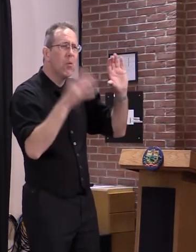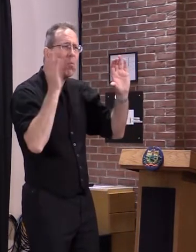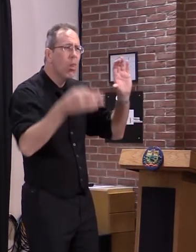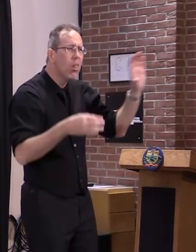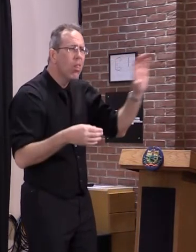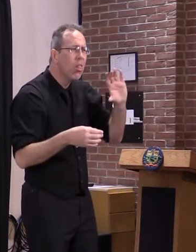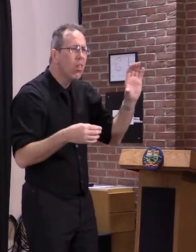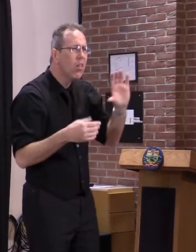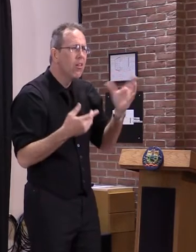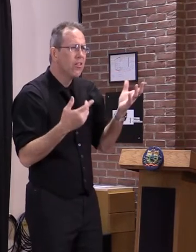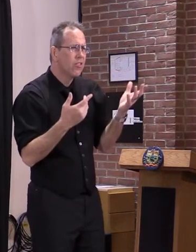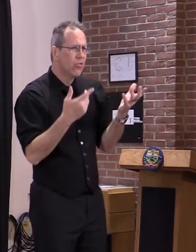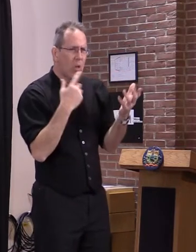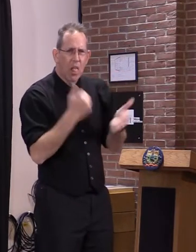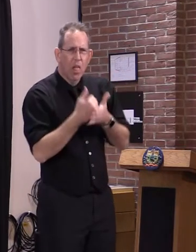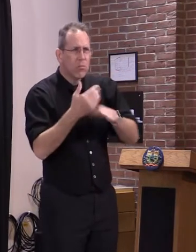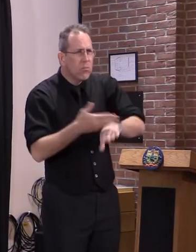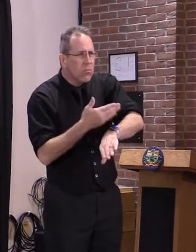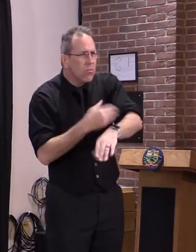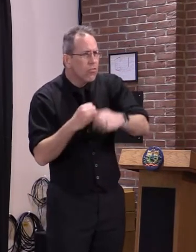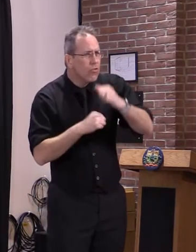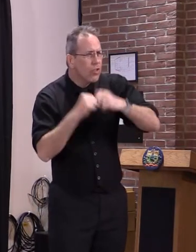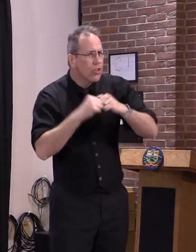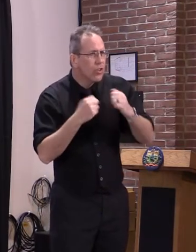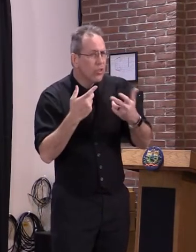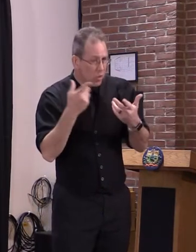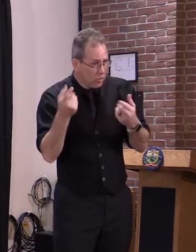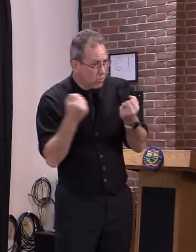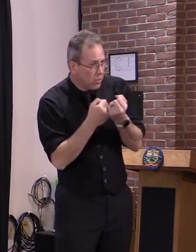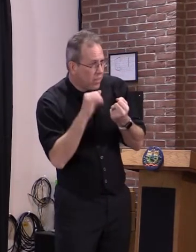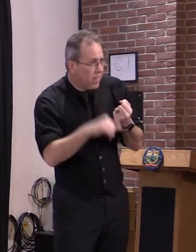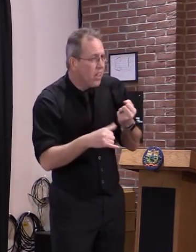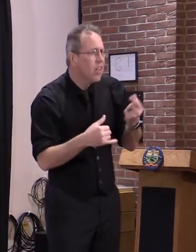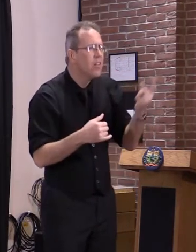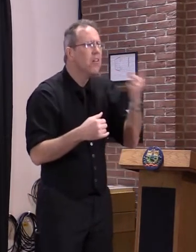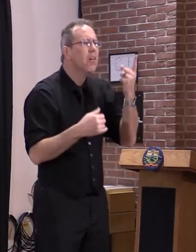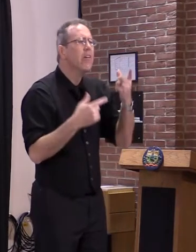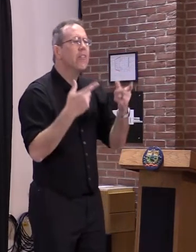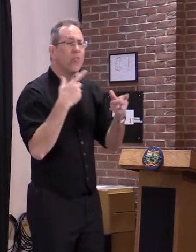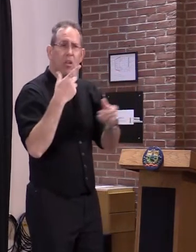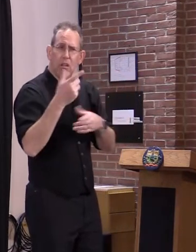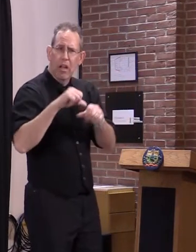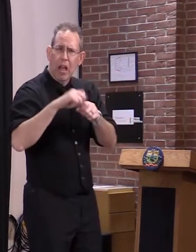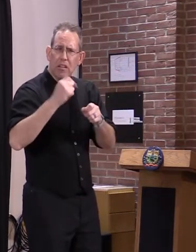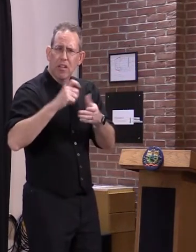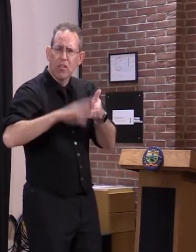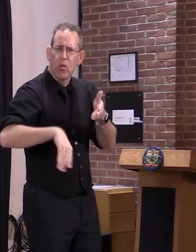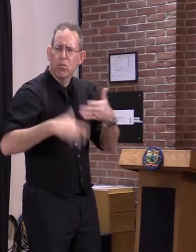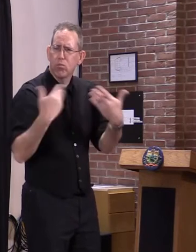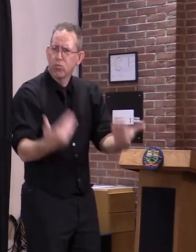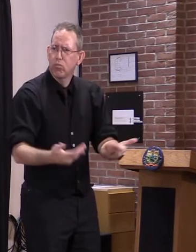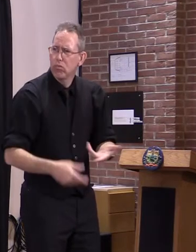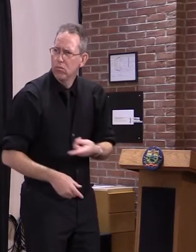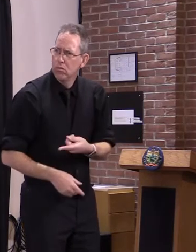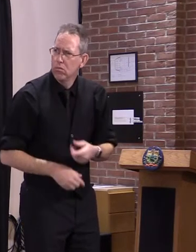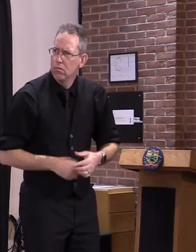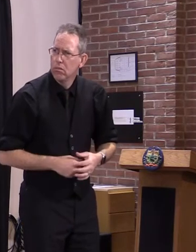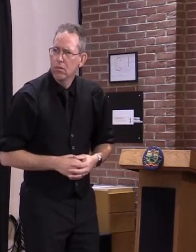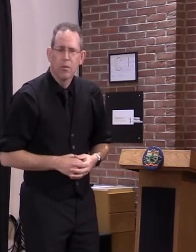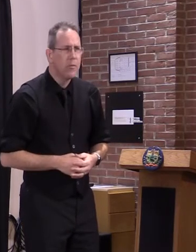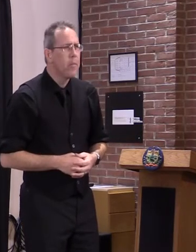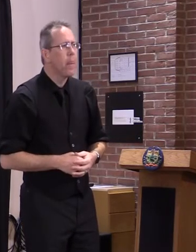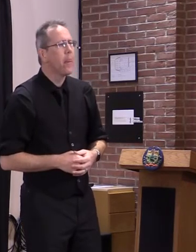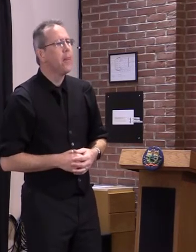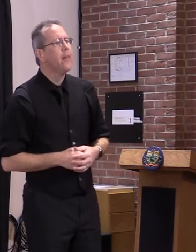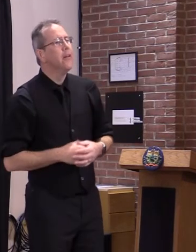infrastructure? Yeah, I, as you probably know and have researched, I have a lot of proposals to